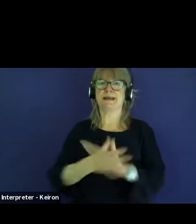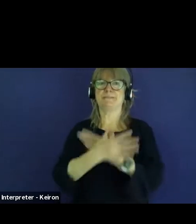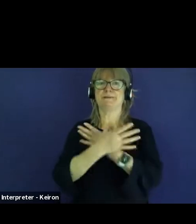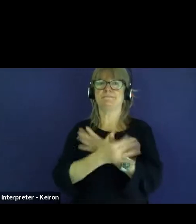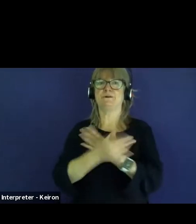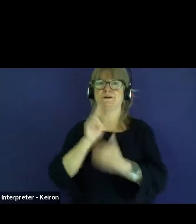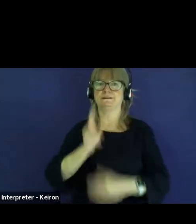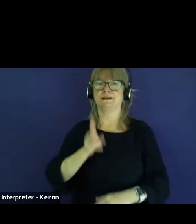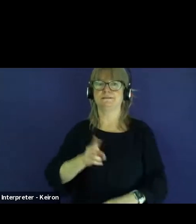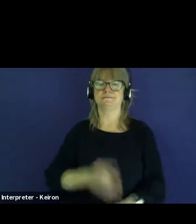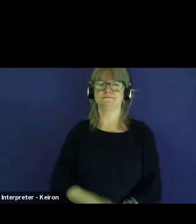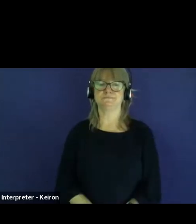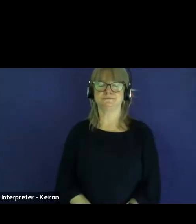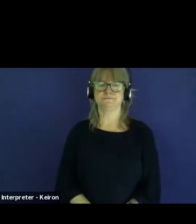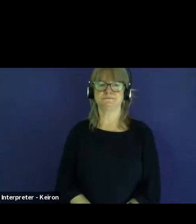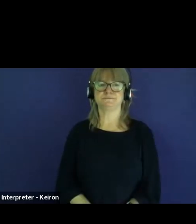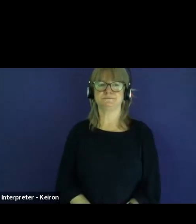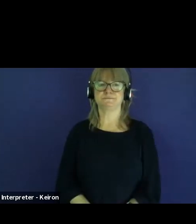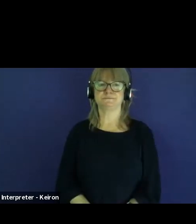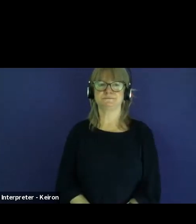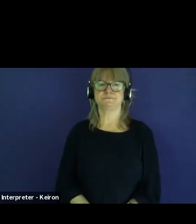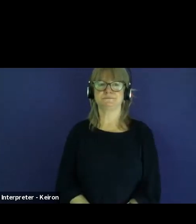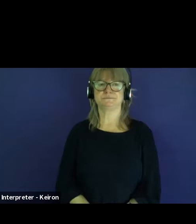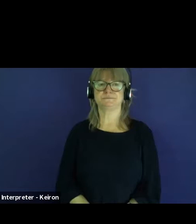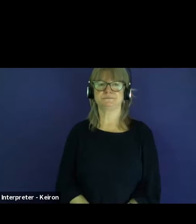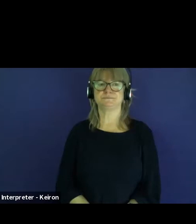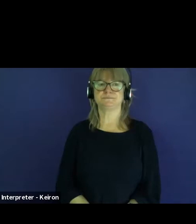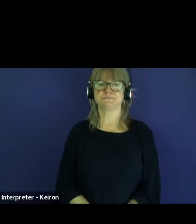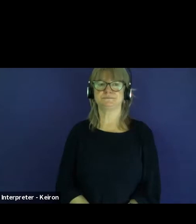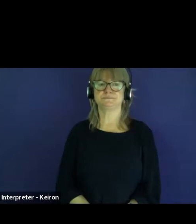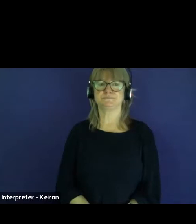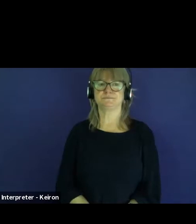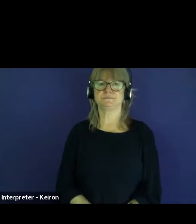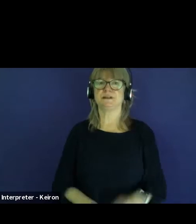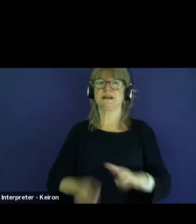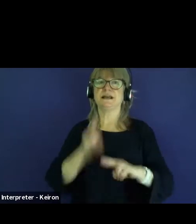again. See if we can push that a little bit further this time.